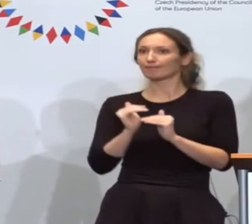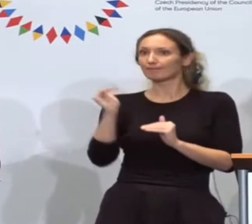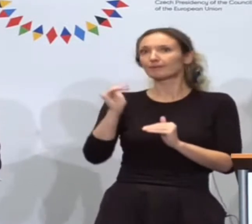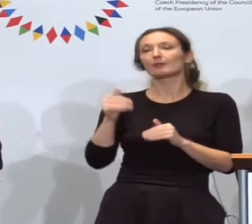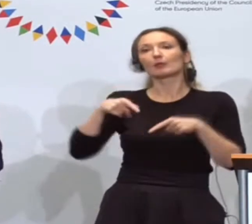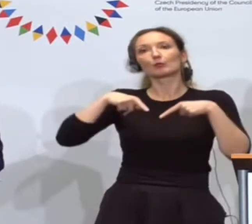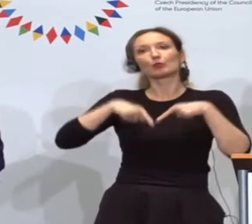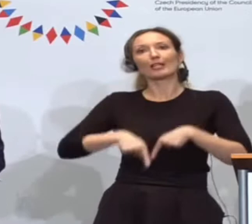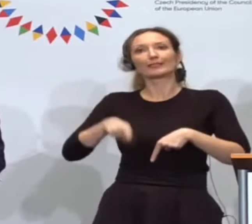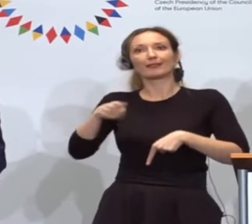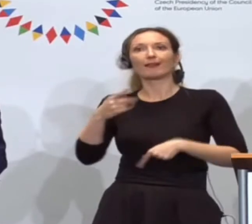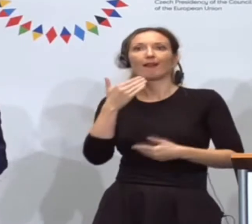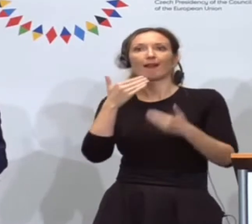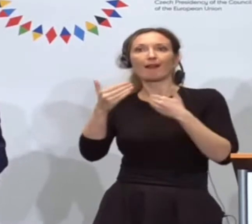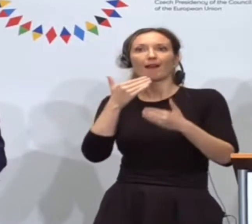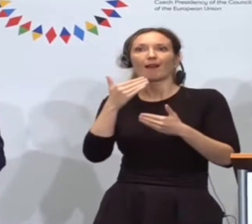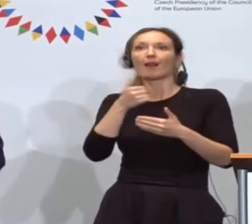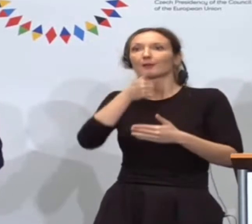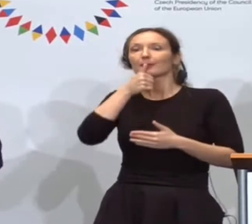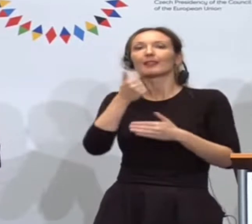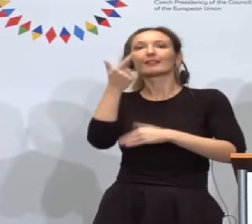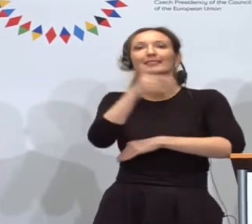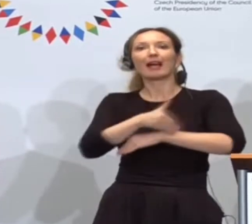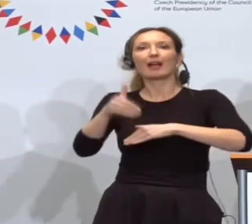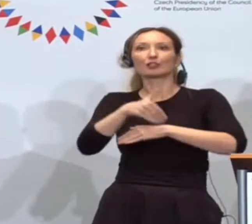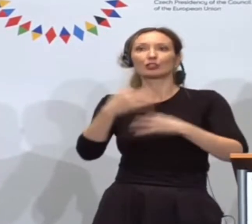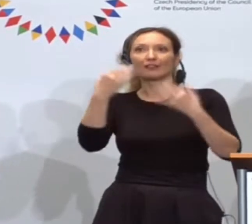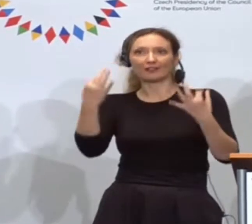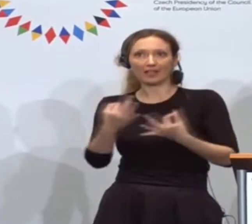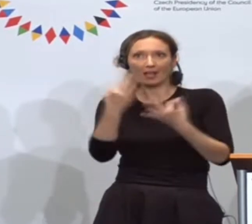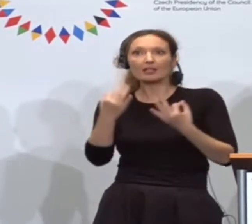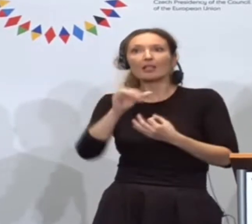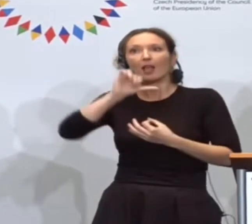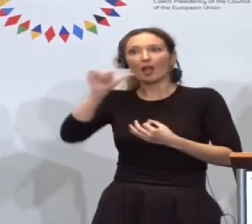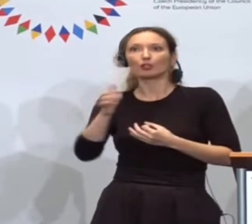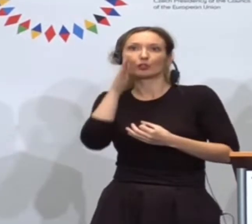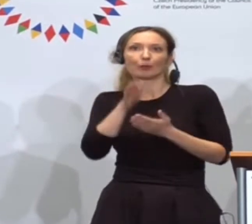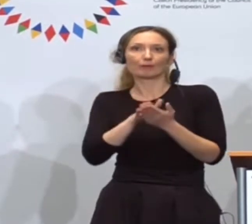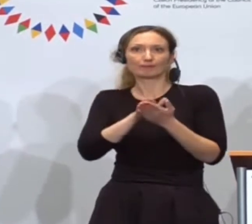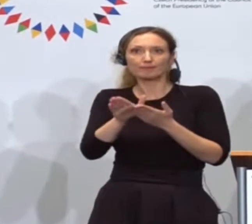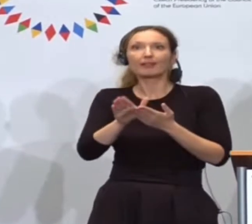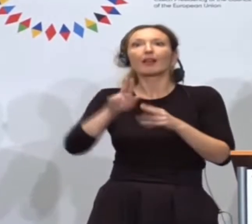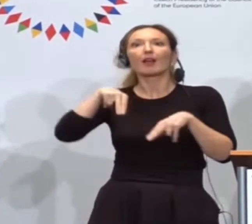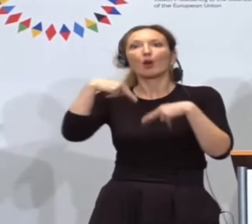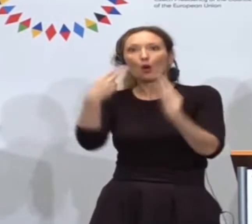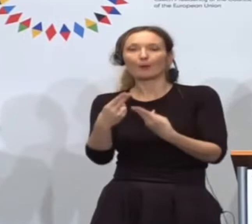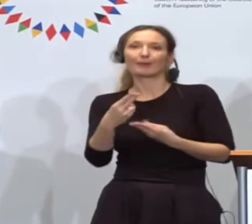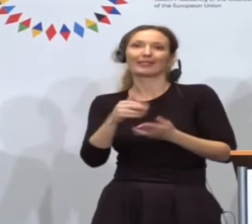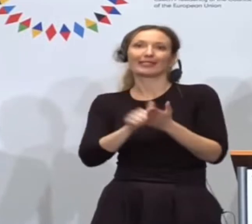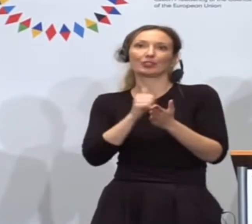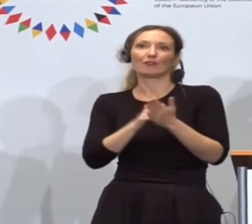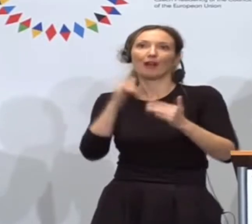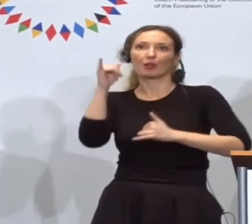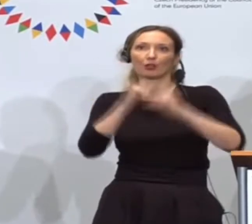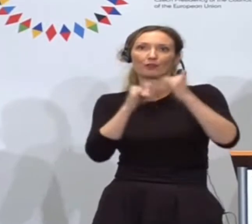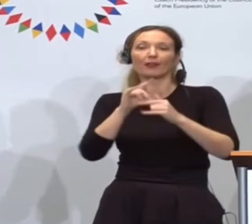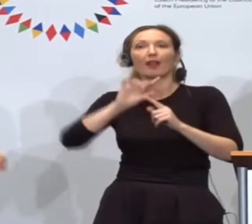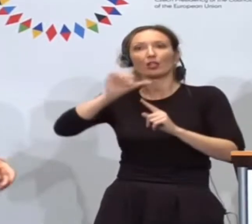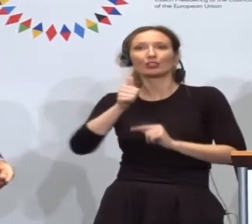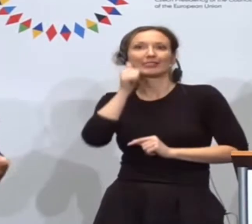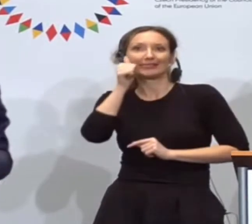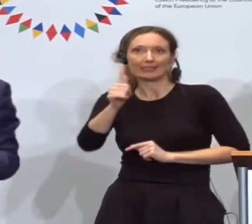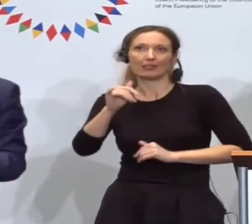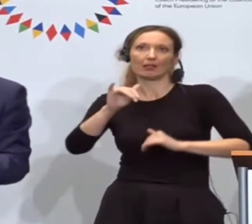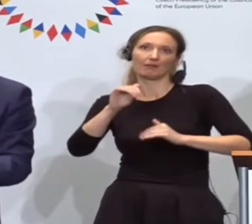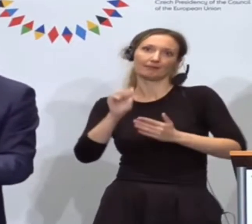at the doorstep in 2 minutes, and then the press conference after Gimnich tomorrow. Thank you very much for your patience. Thank you for coming. Ďakujeme pekne. Pekný